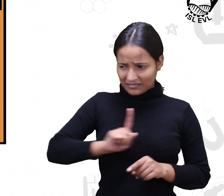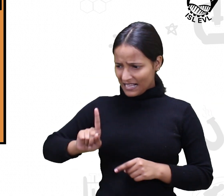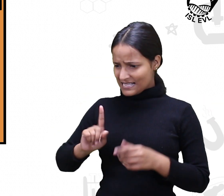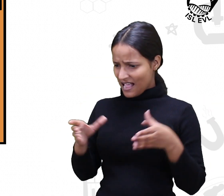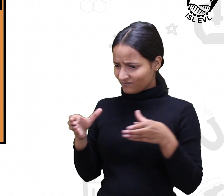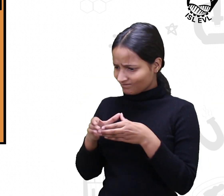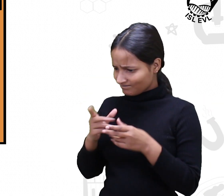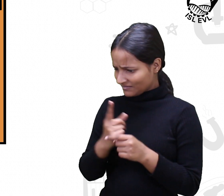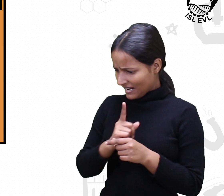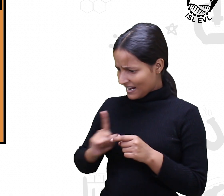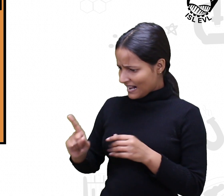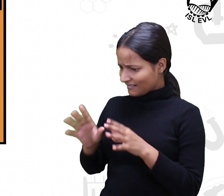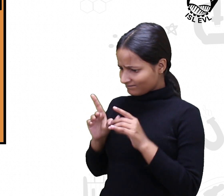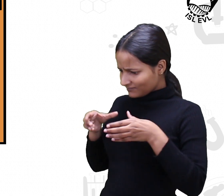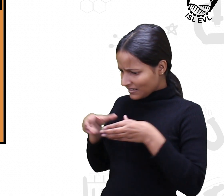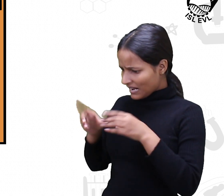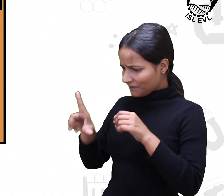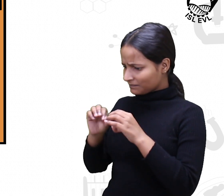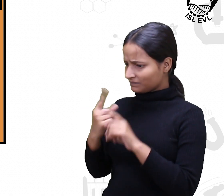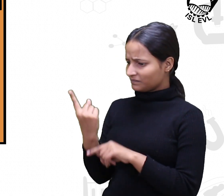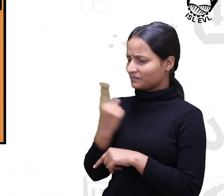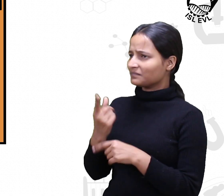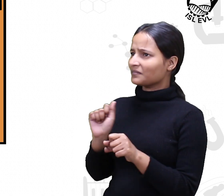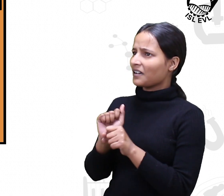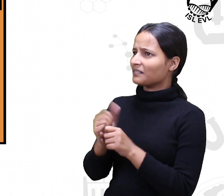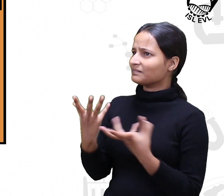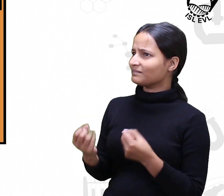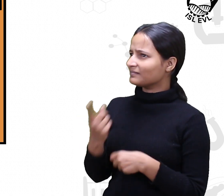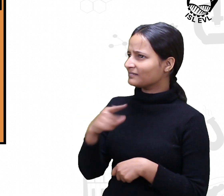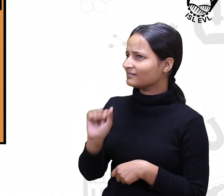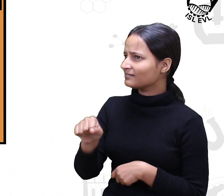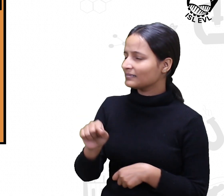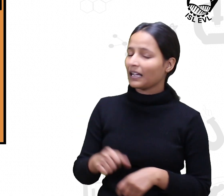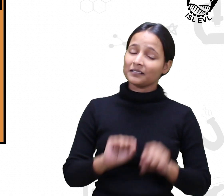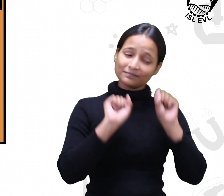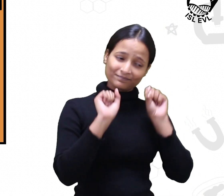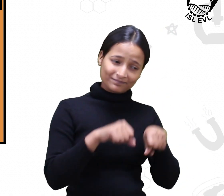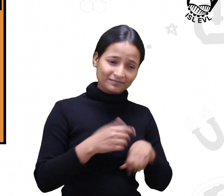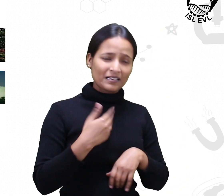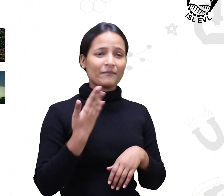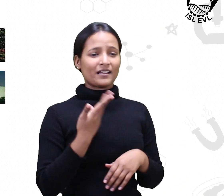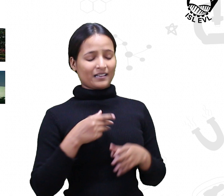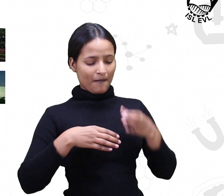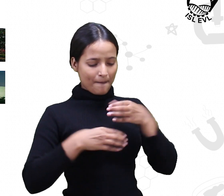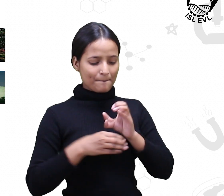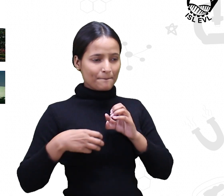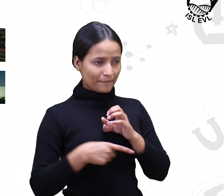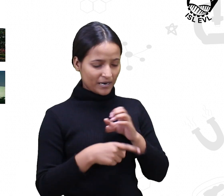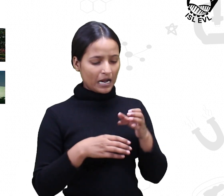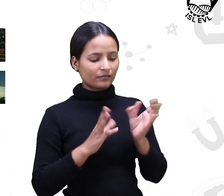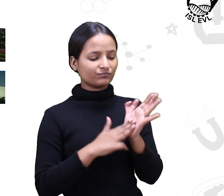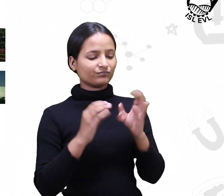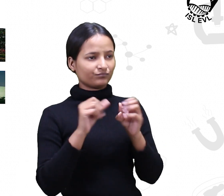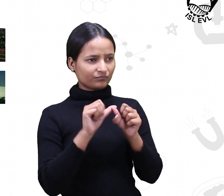isolation. So, you know more about the end consumer, right? So it was during my MD in clinical microbiology at